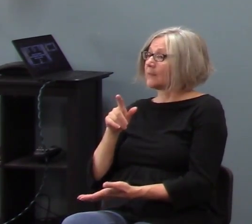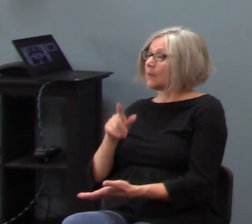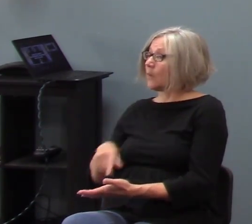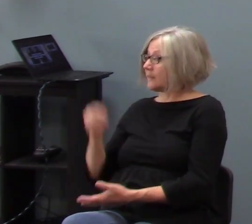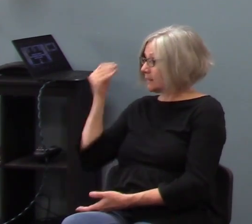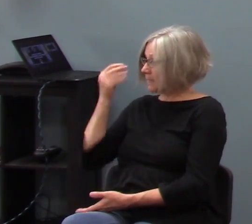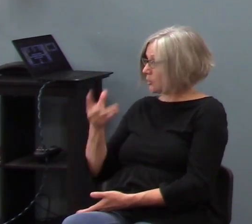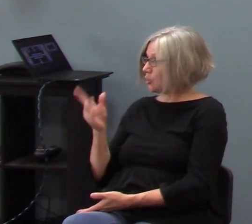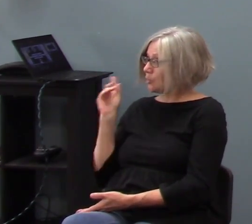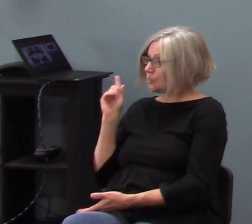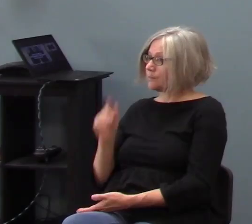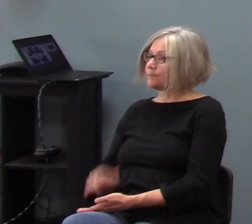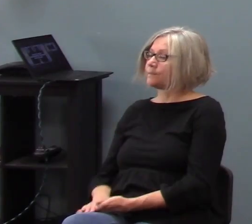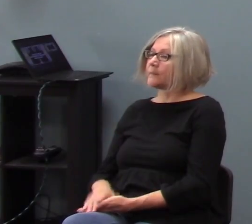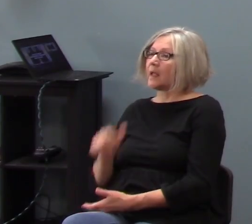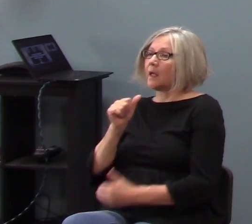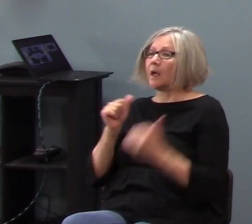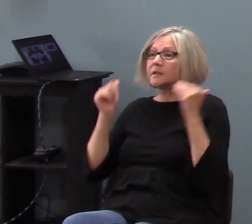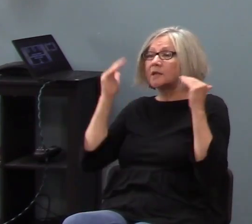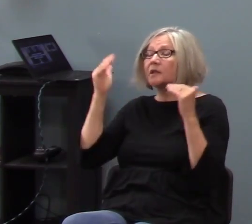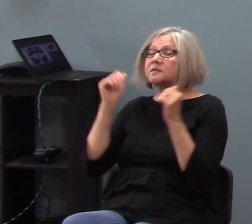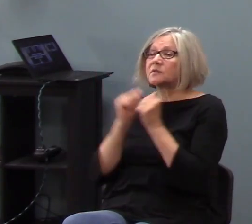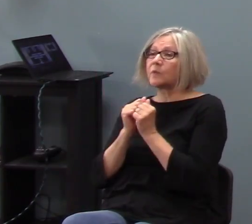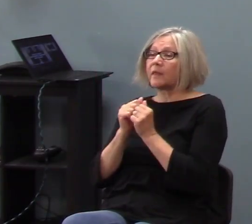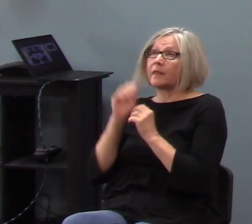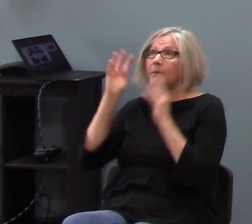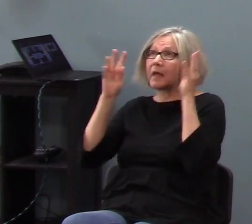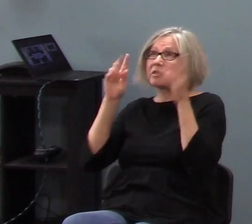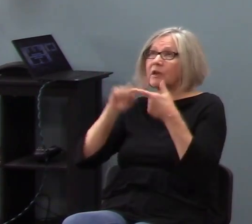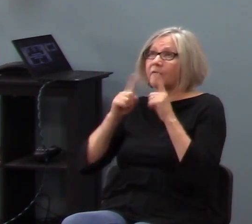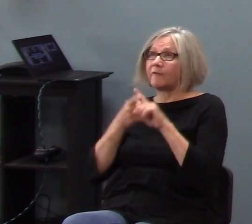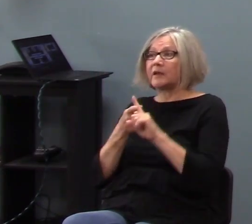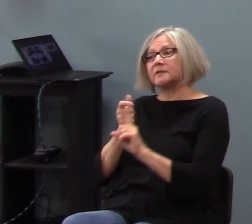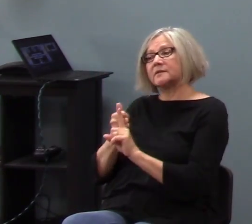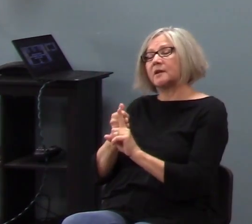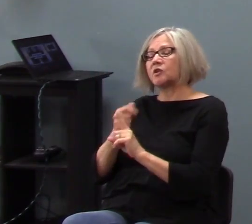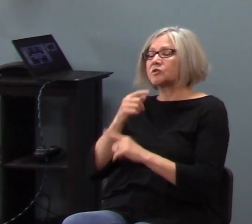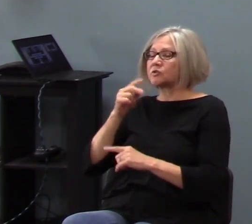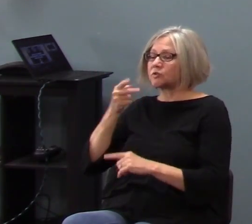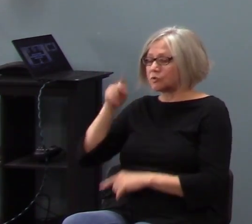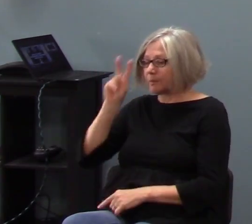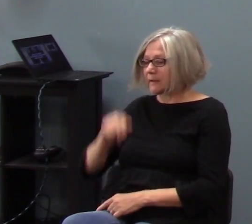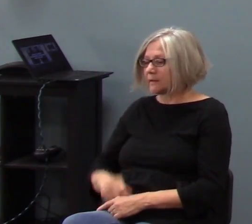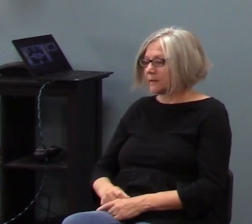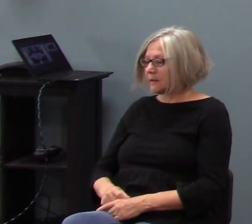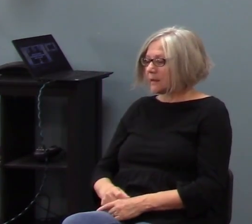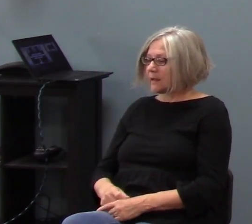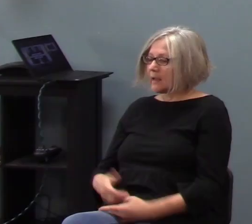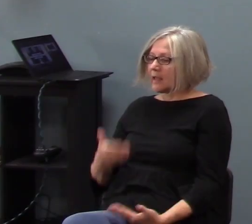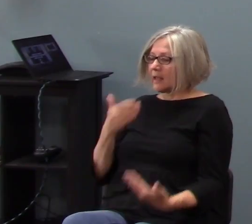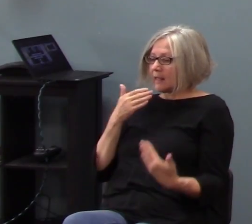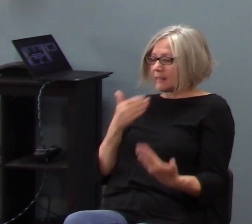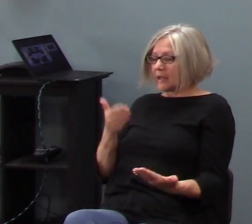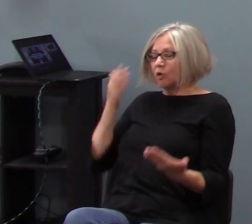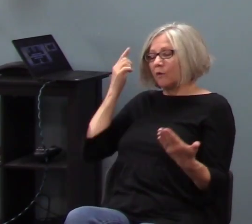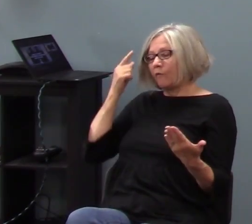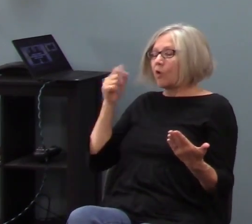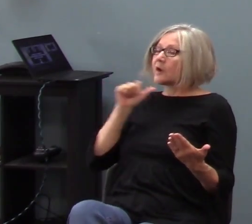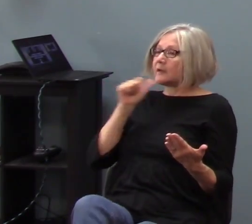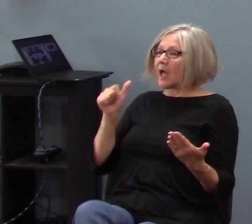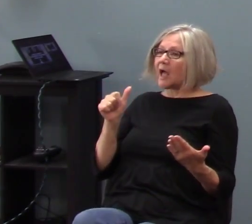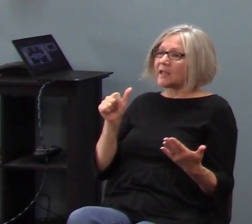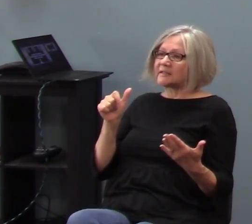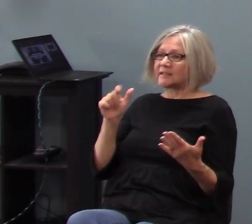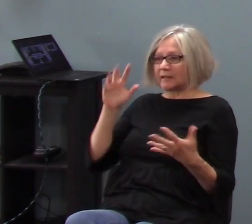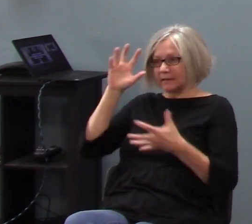Because adults with imaginary friends are stupid. And a little underneath there it says, thank you for not littering your mind. This is kind of